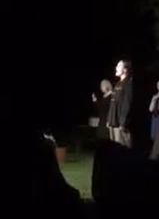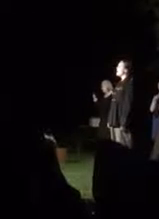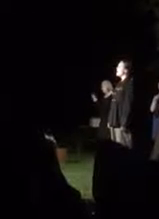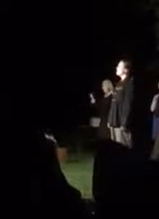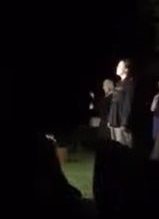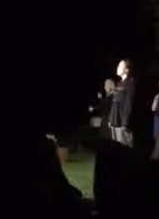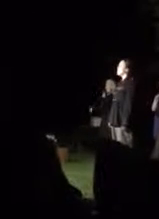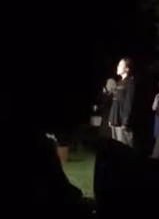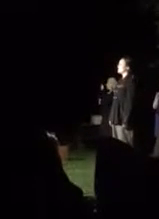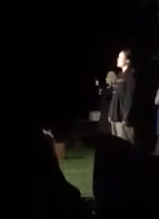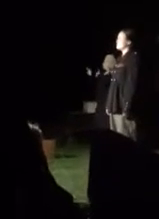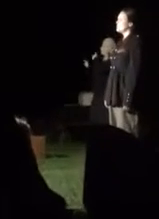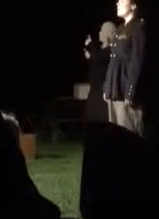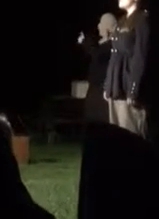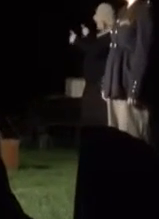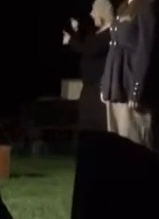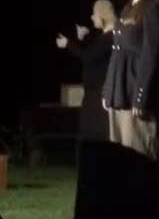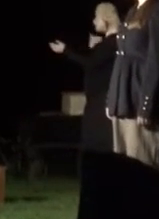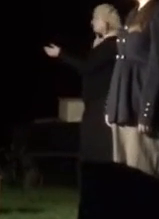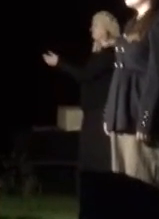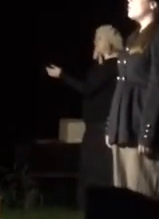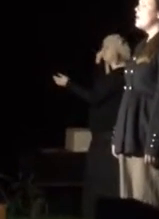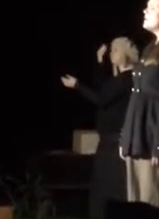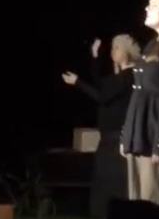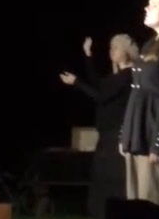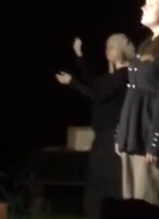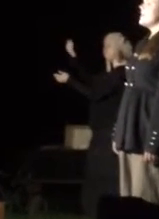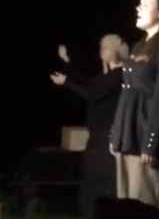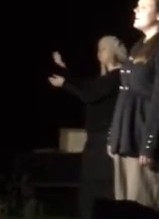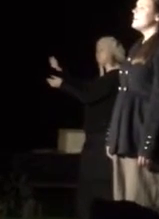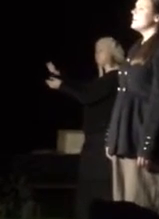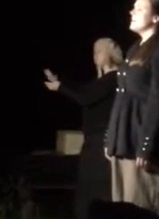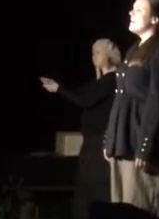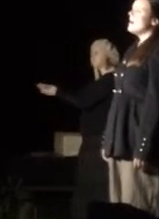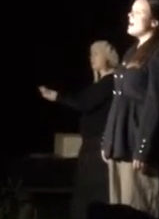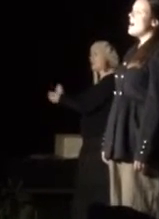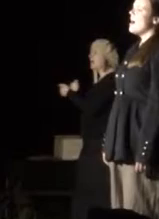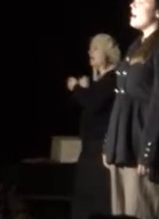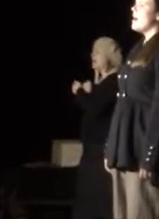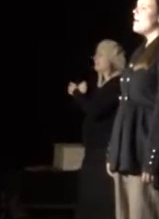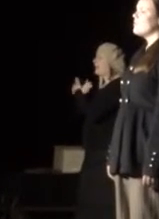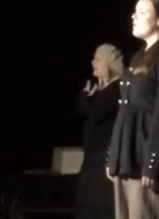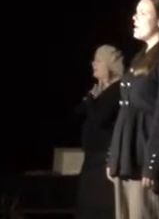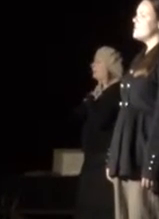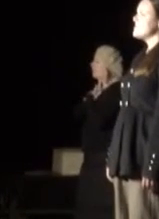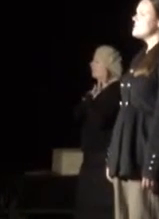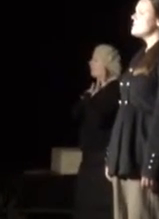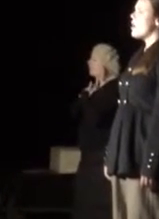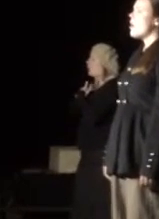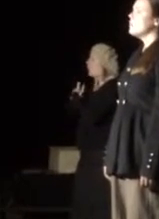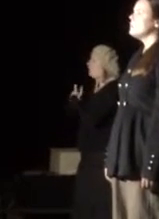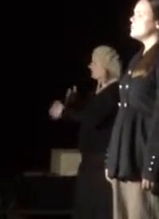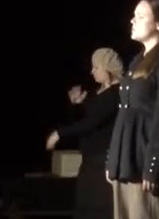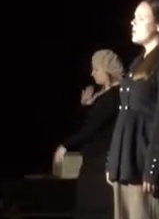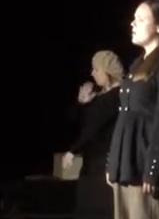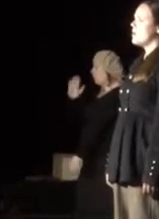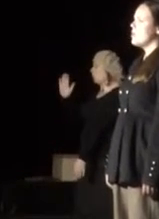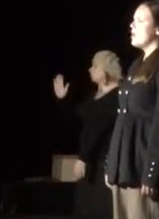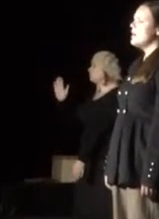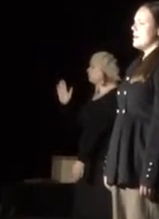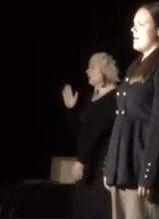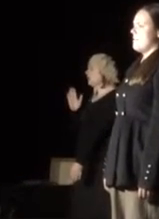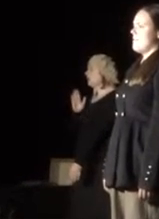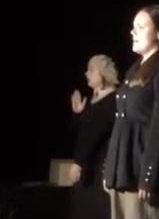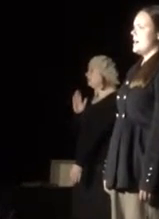I'm so proud for to know My love was a soldier